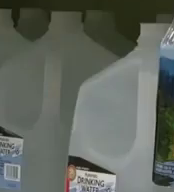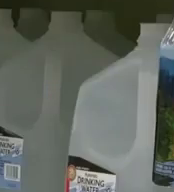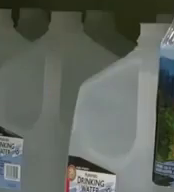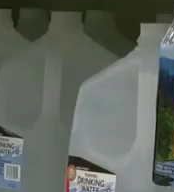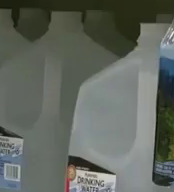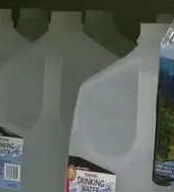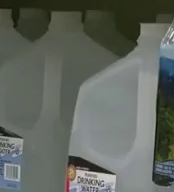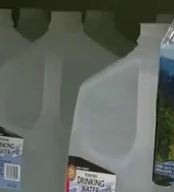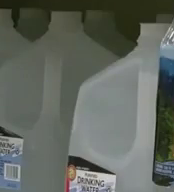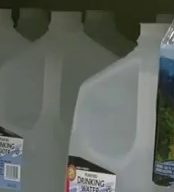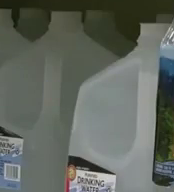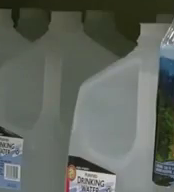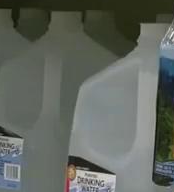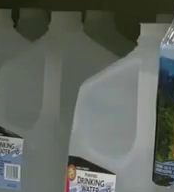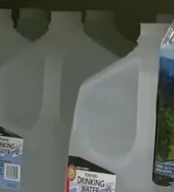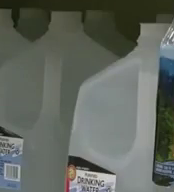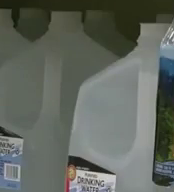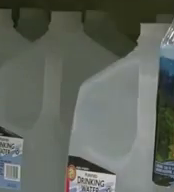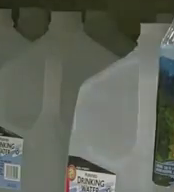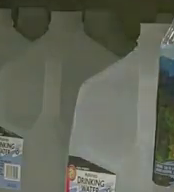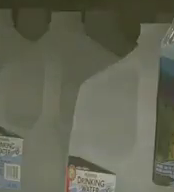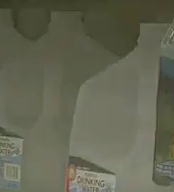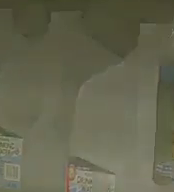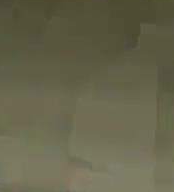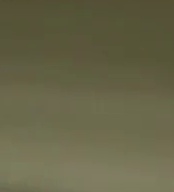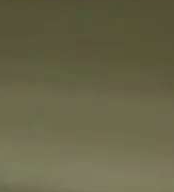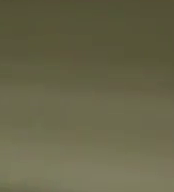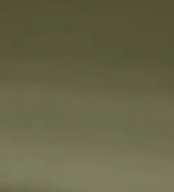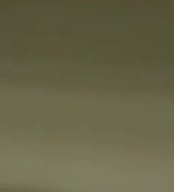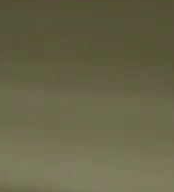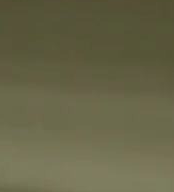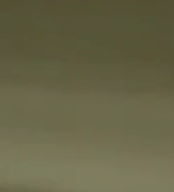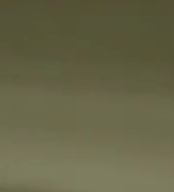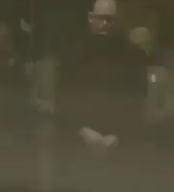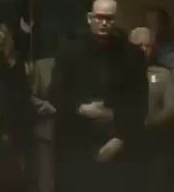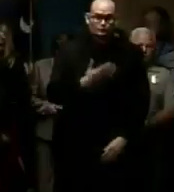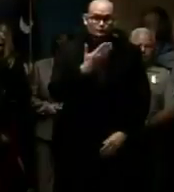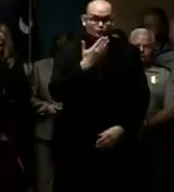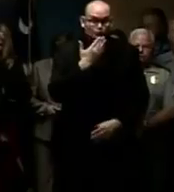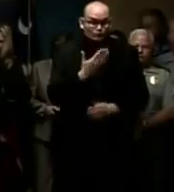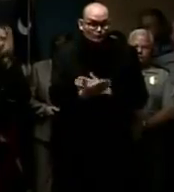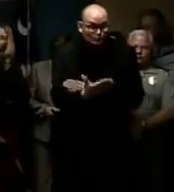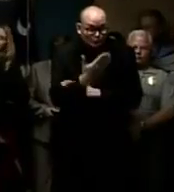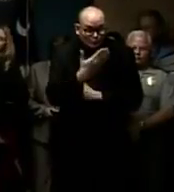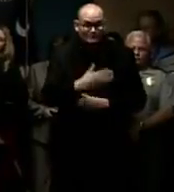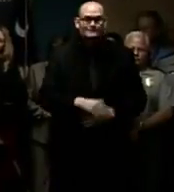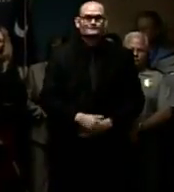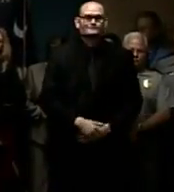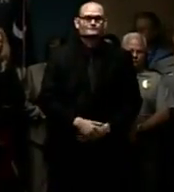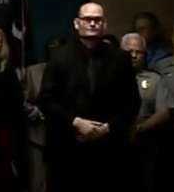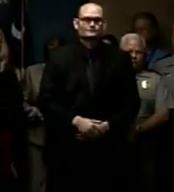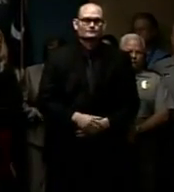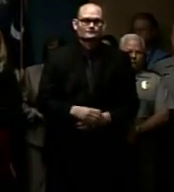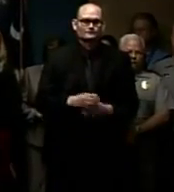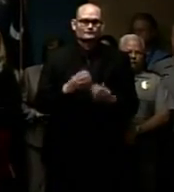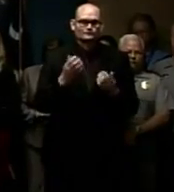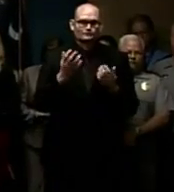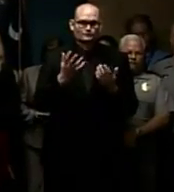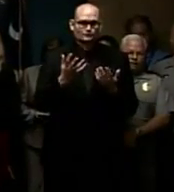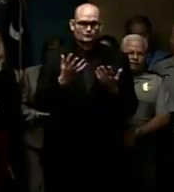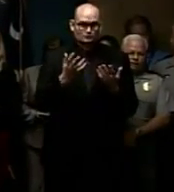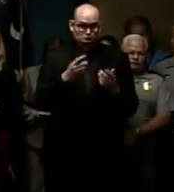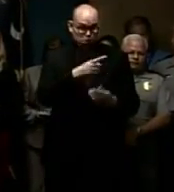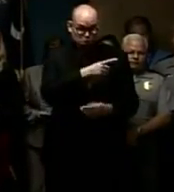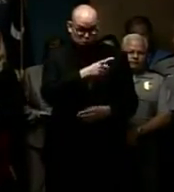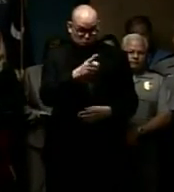Carolina, essentials quickly disappeared from grocery store shelves. Governor Nikki Haley mobilizing the National Guard as residents in coastal